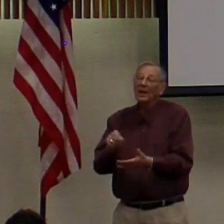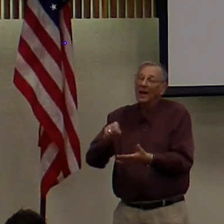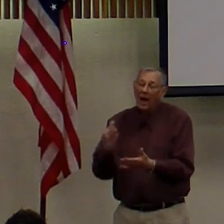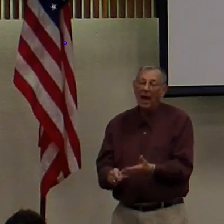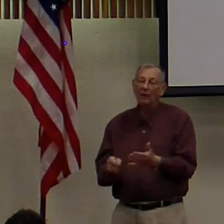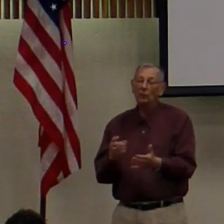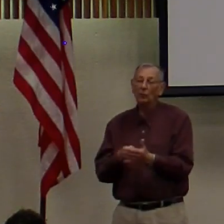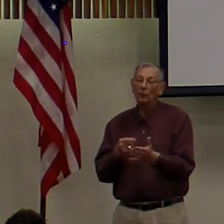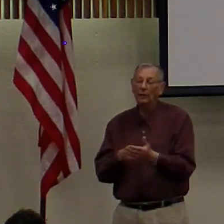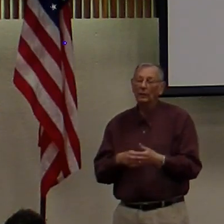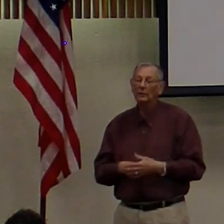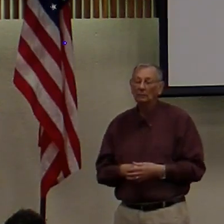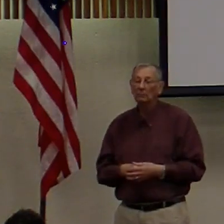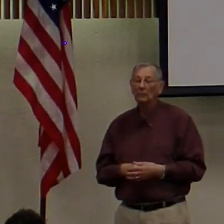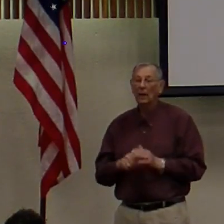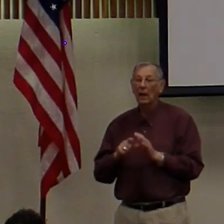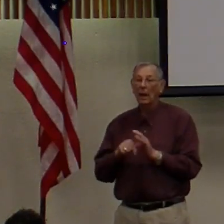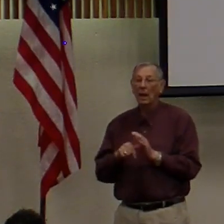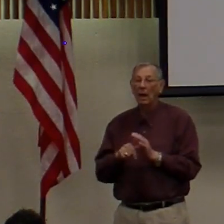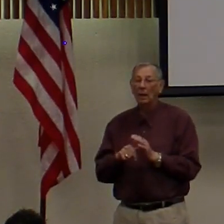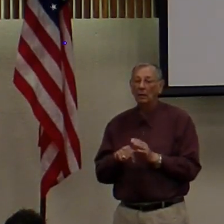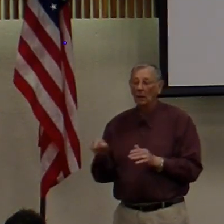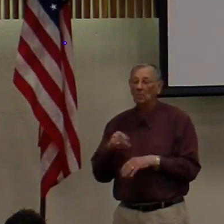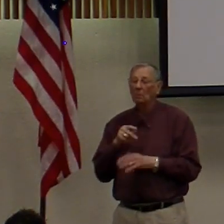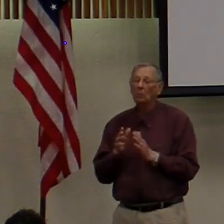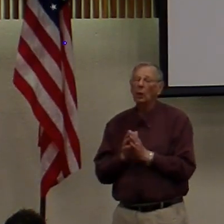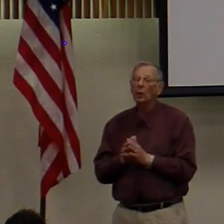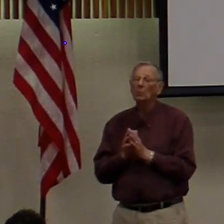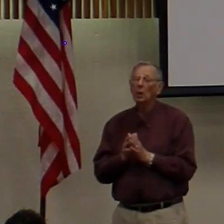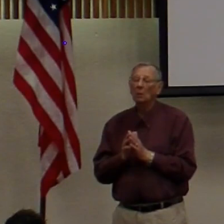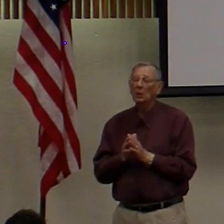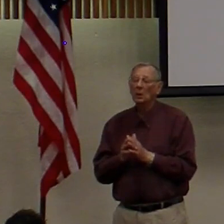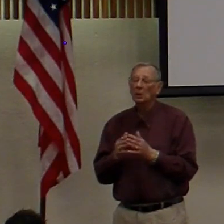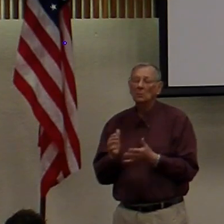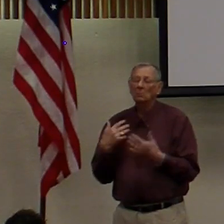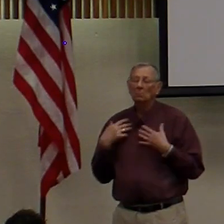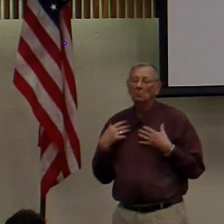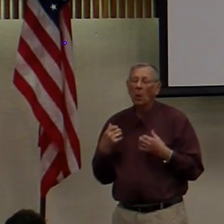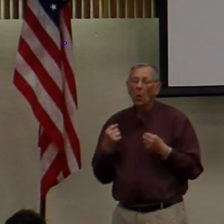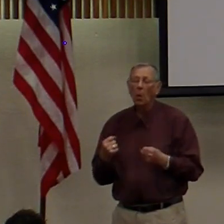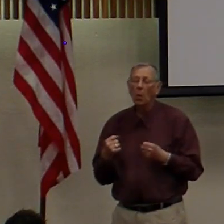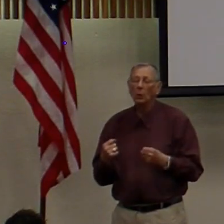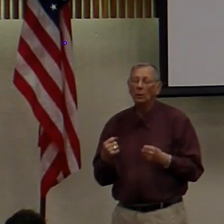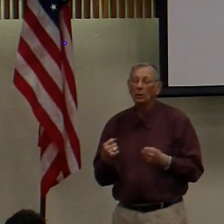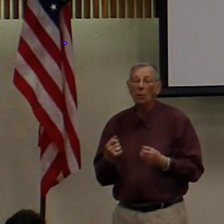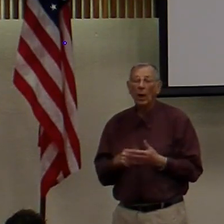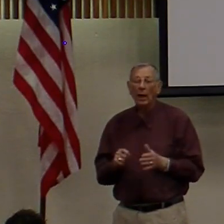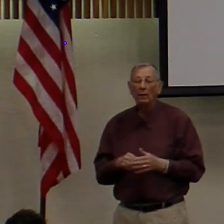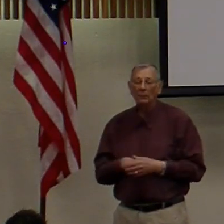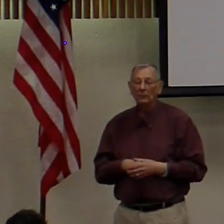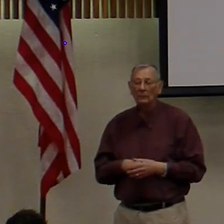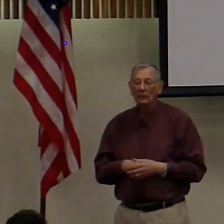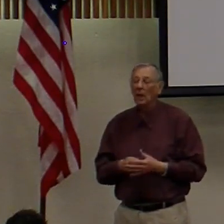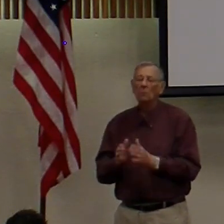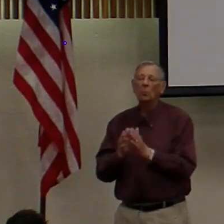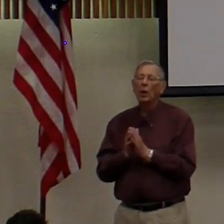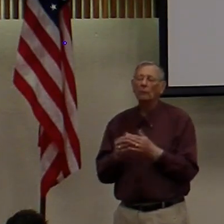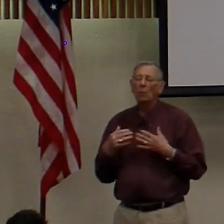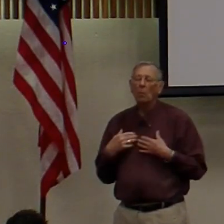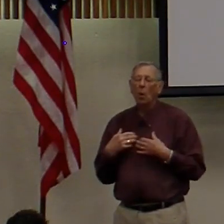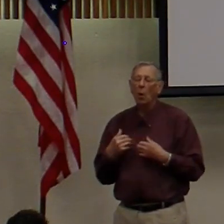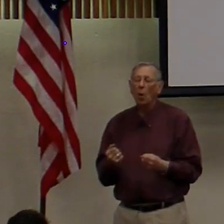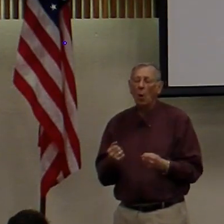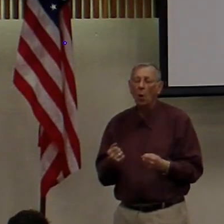to do this. Well, later on, they prayed about it. They prayed for boldness. And that's what they did. They prayed for